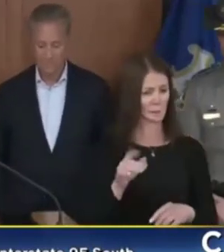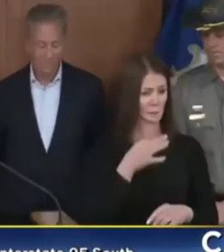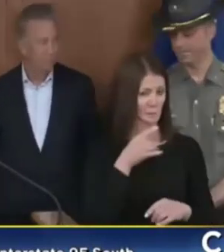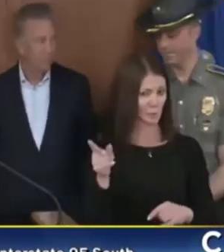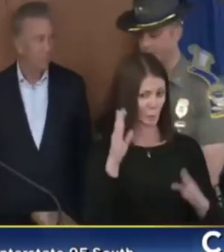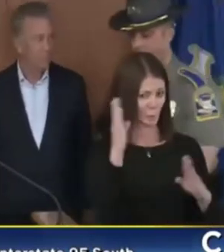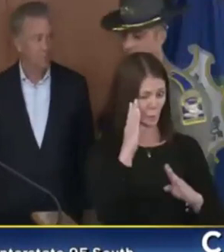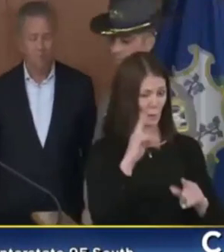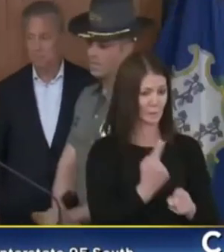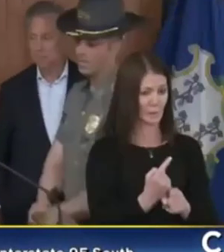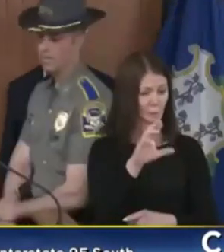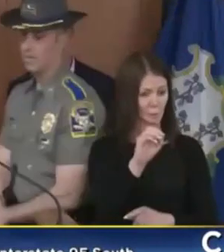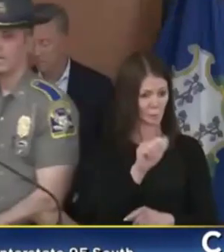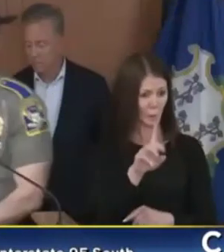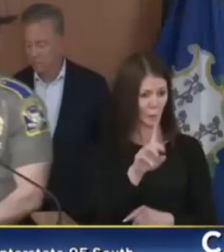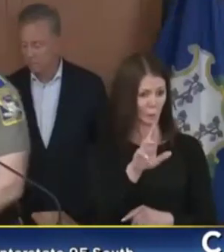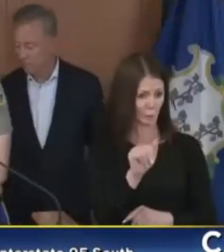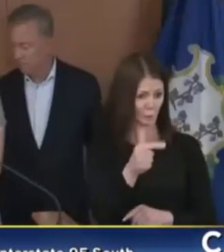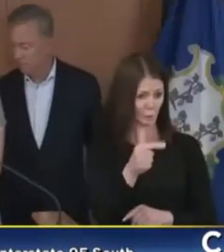delays?